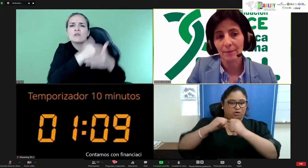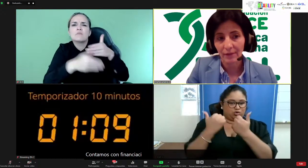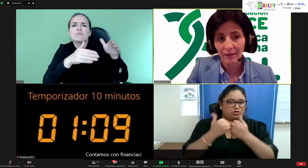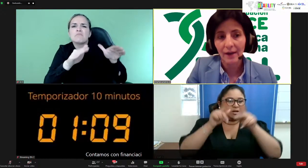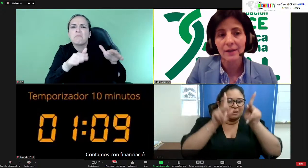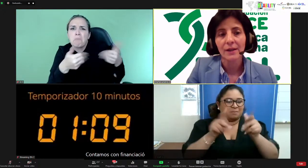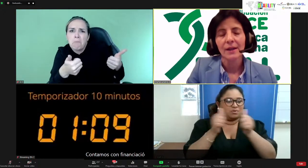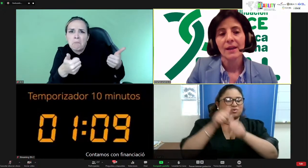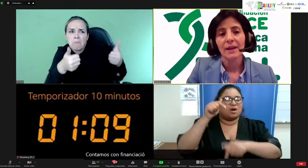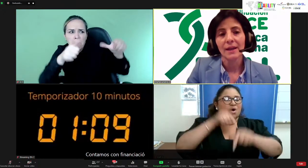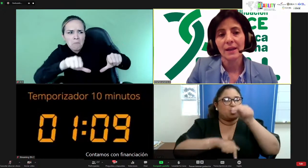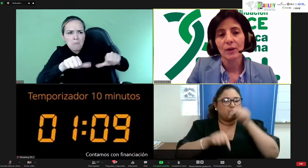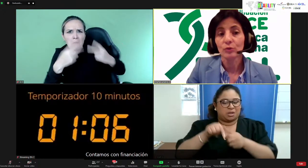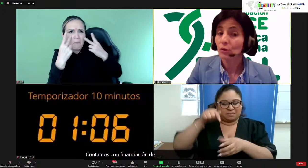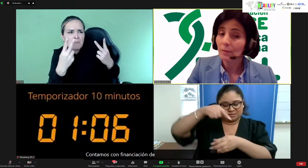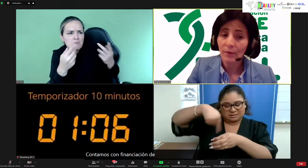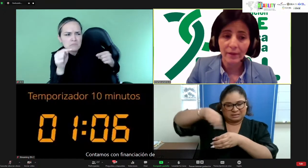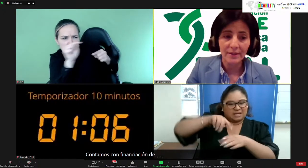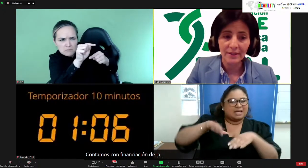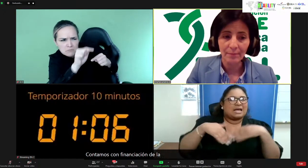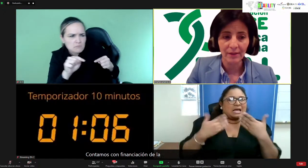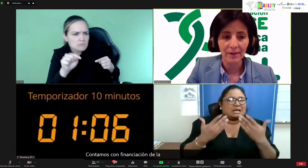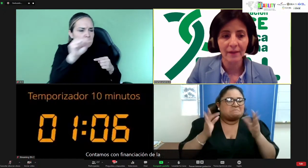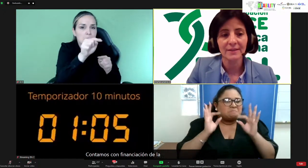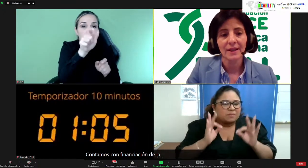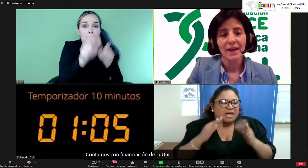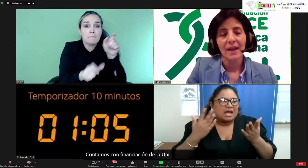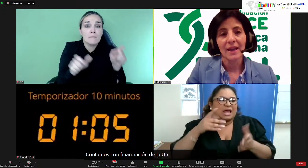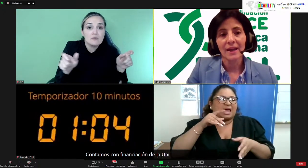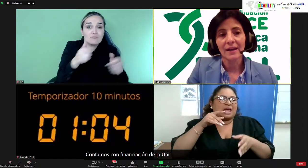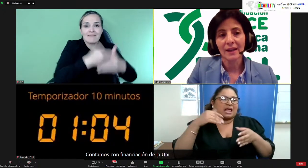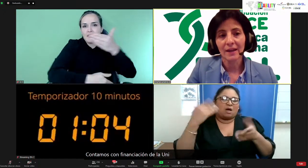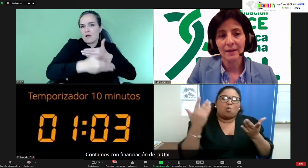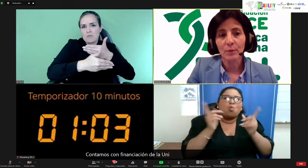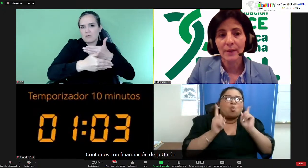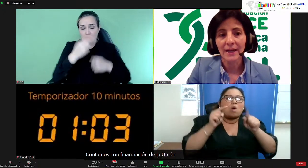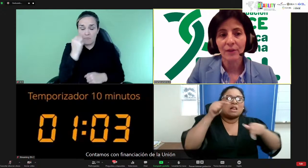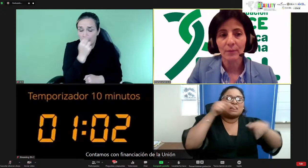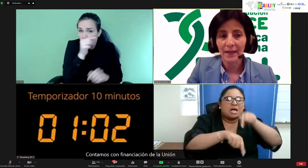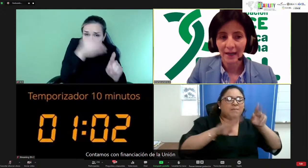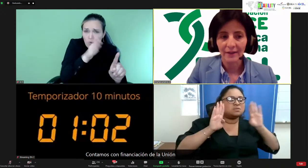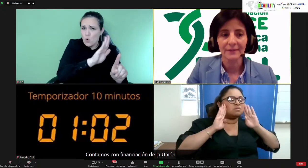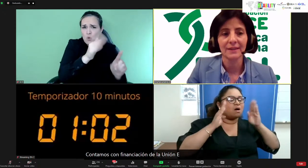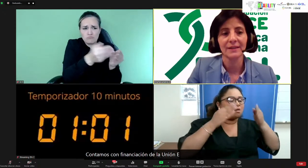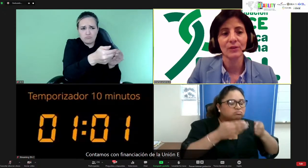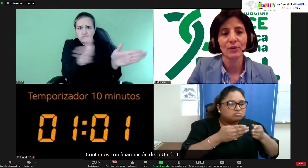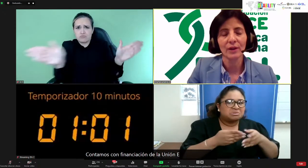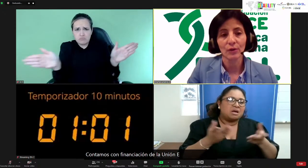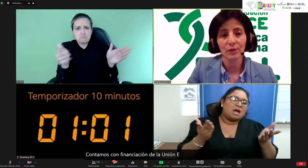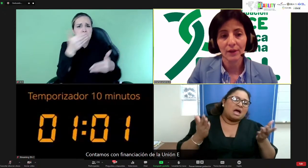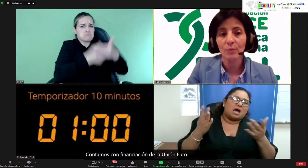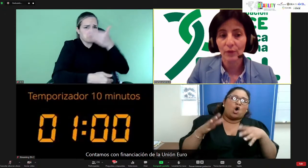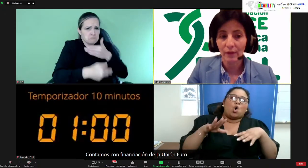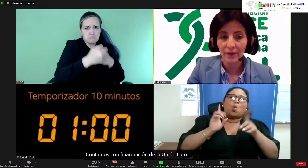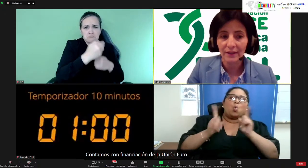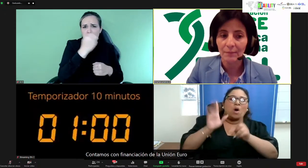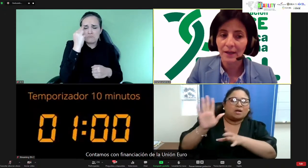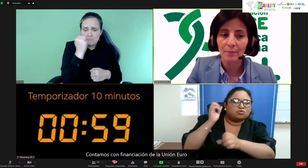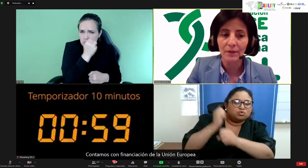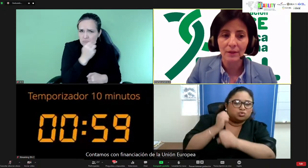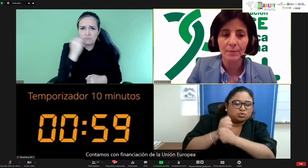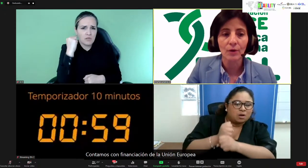movement of persons with disability was working with all sorts of disabilities in the dominican